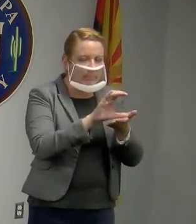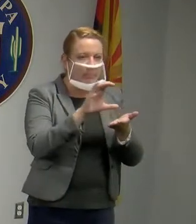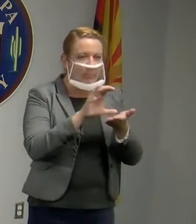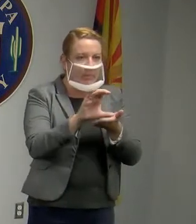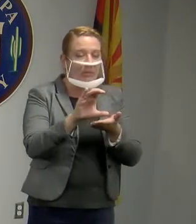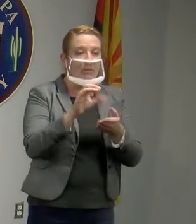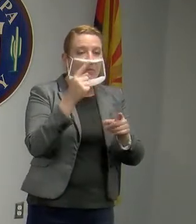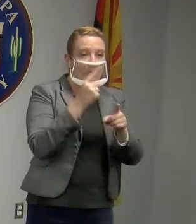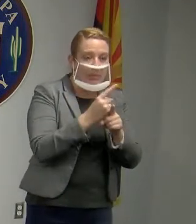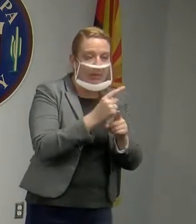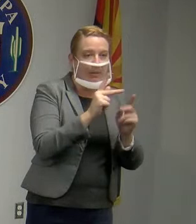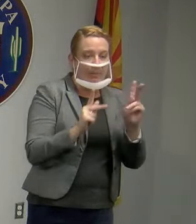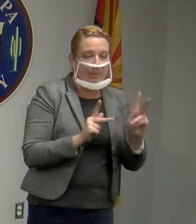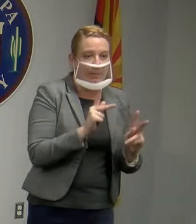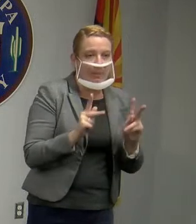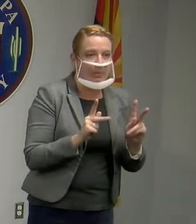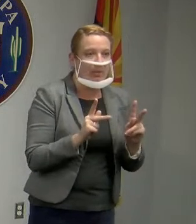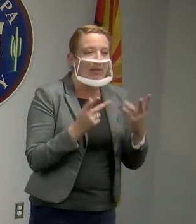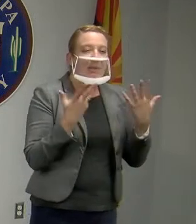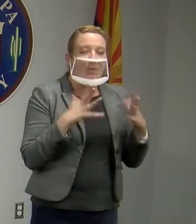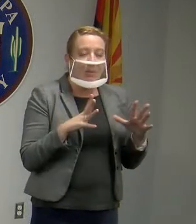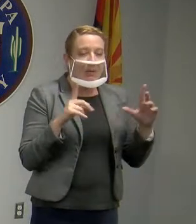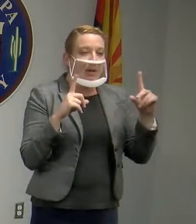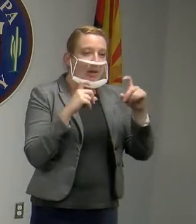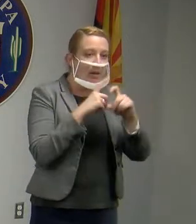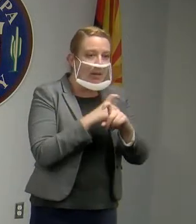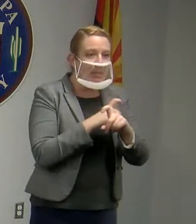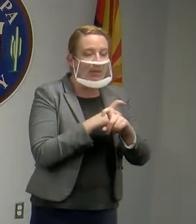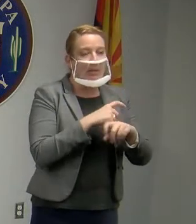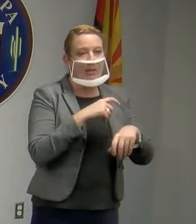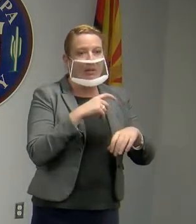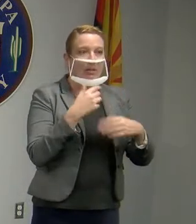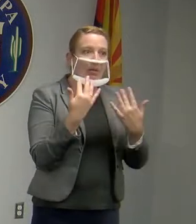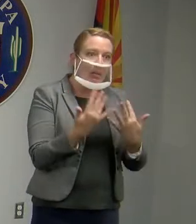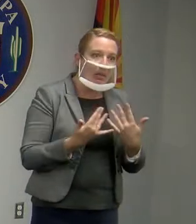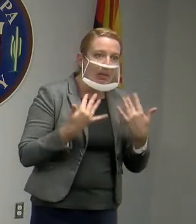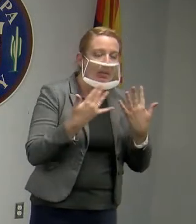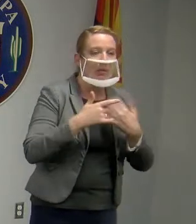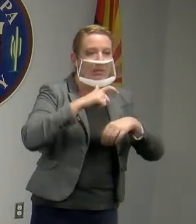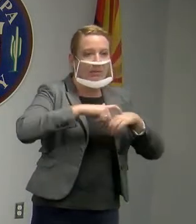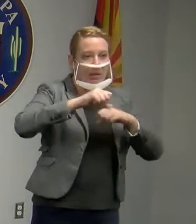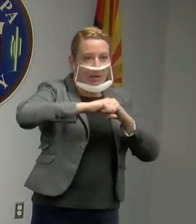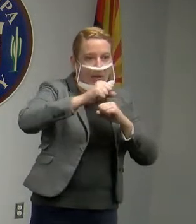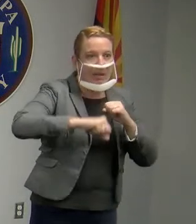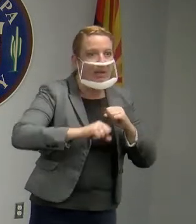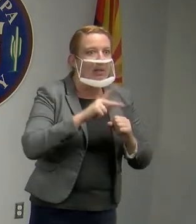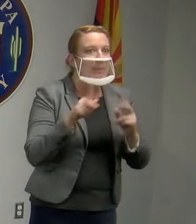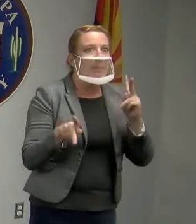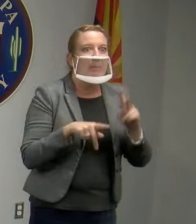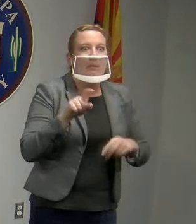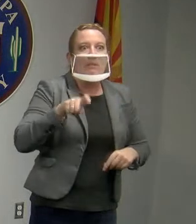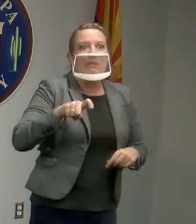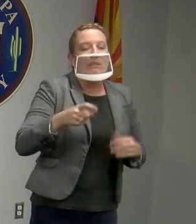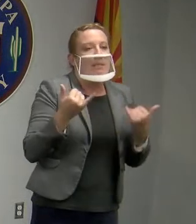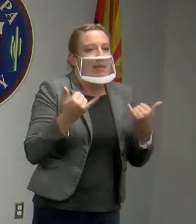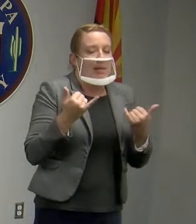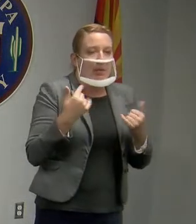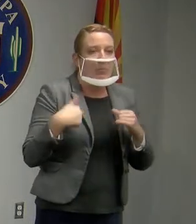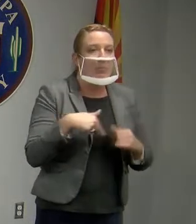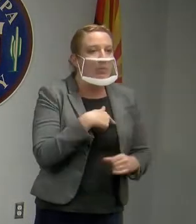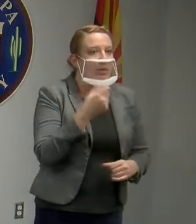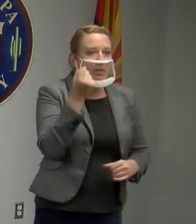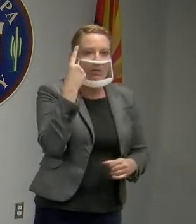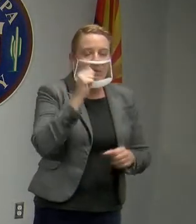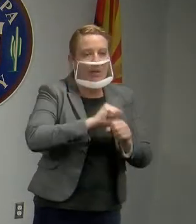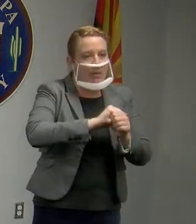that it slows down the process and get to the people that have an urgent need. And we understand the devastating social, economic, and